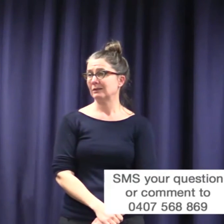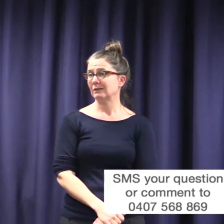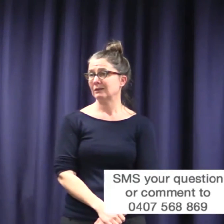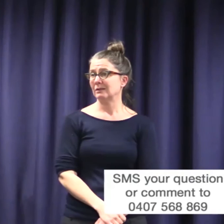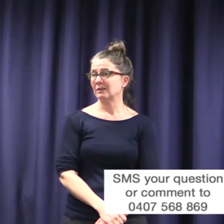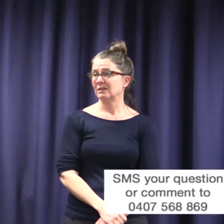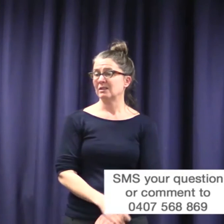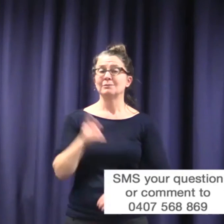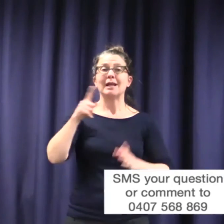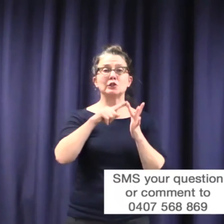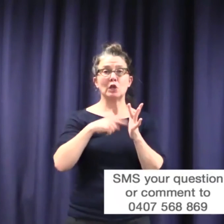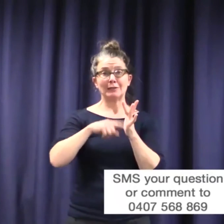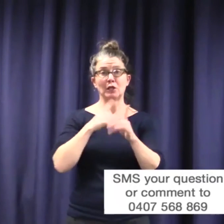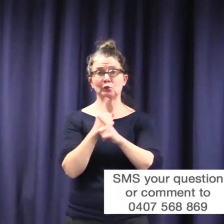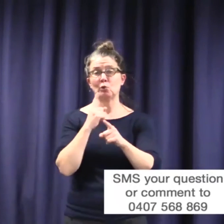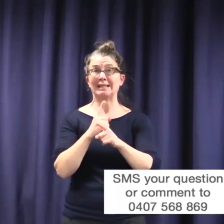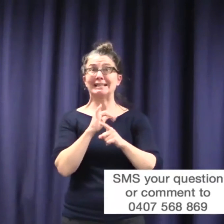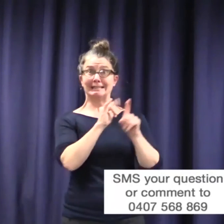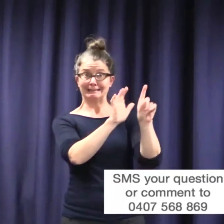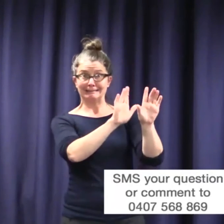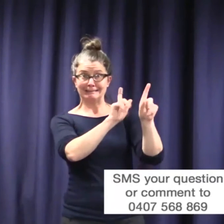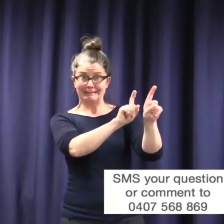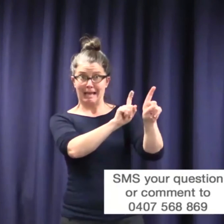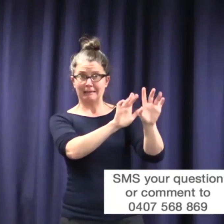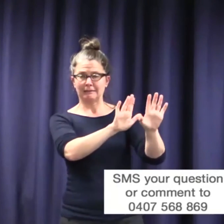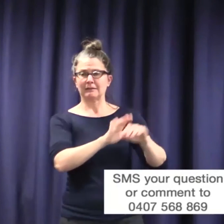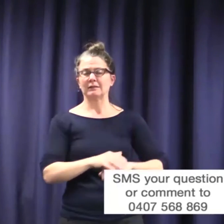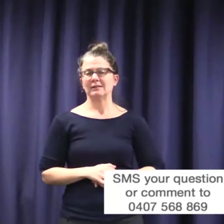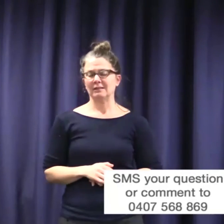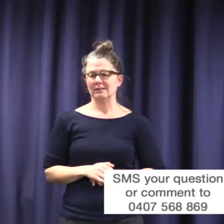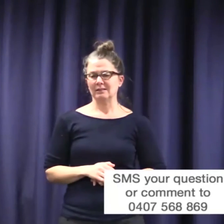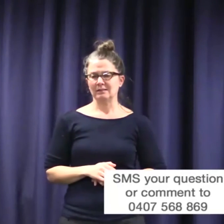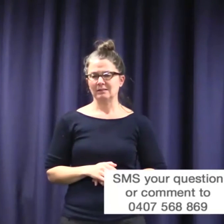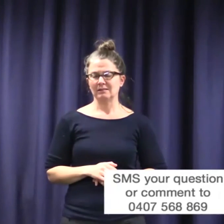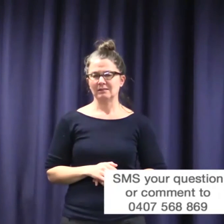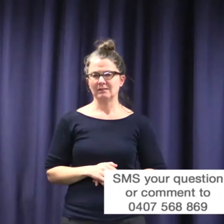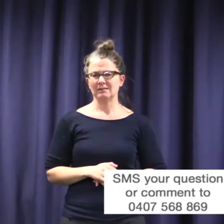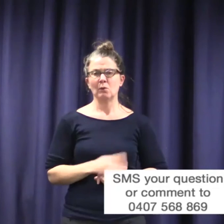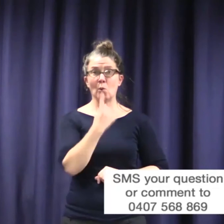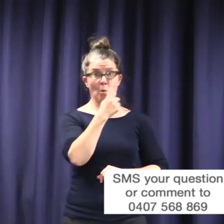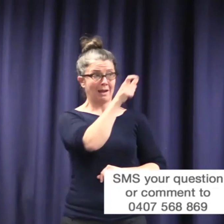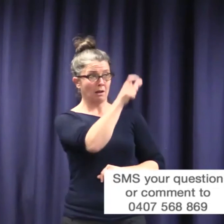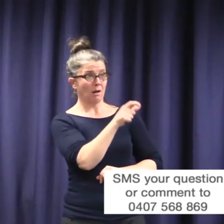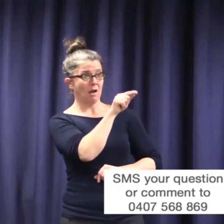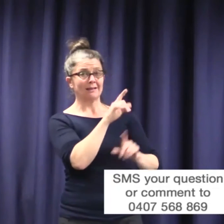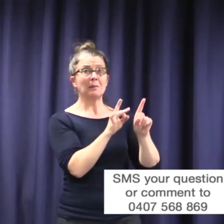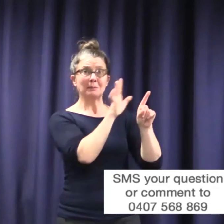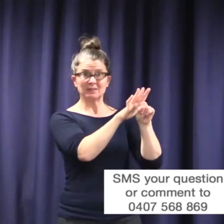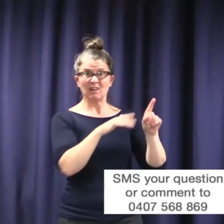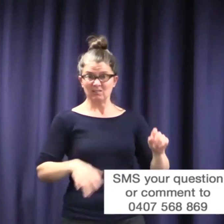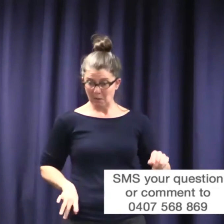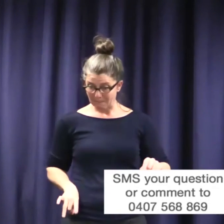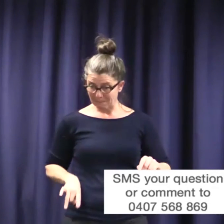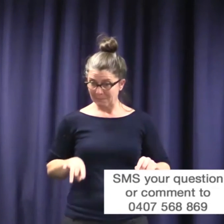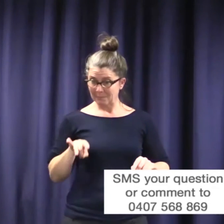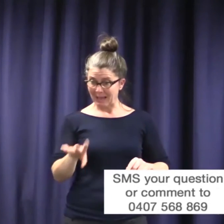Maybe stay there, Keri. The next comment is in relation to a client having to pay out of pocket for interpreters for